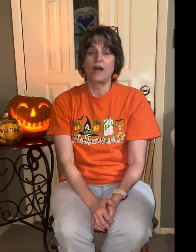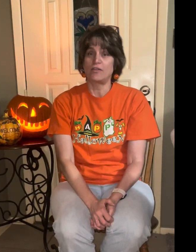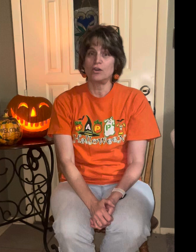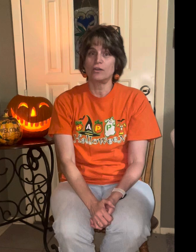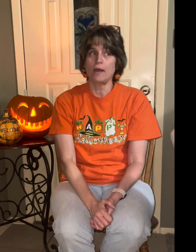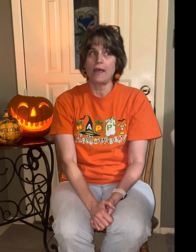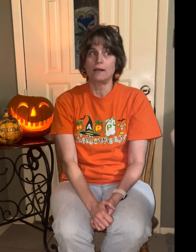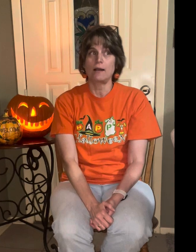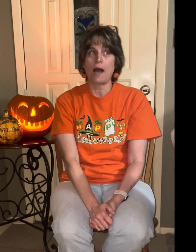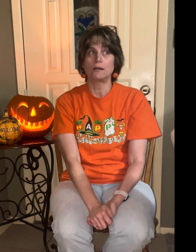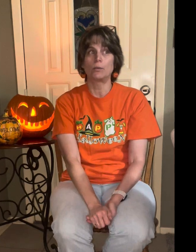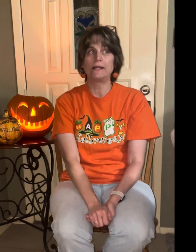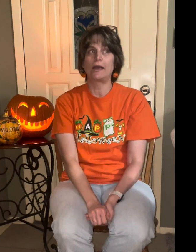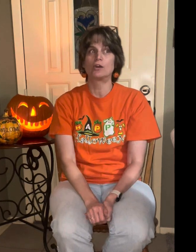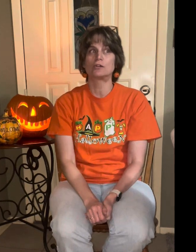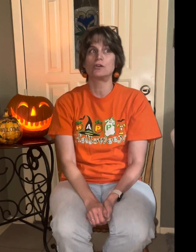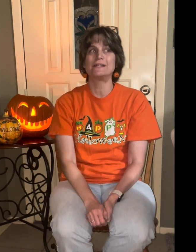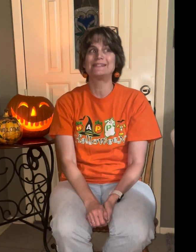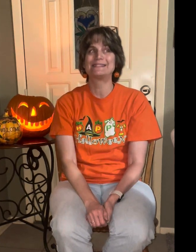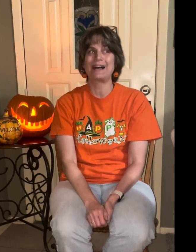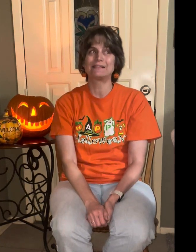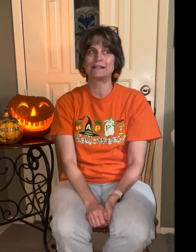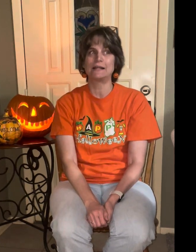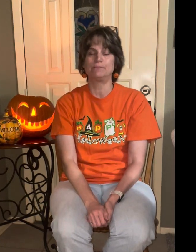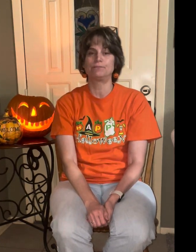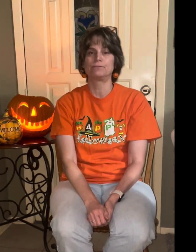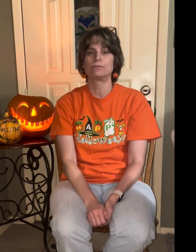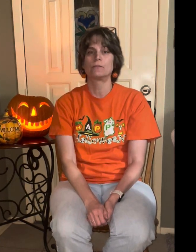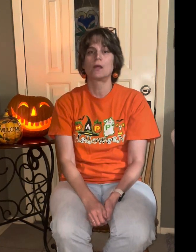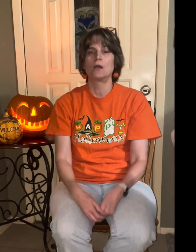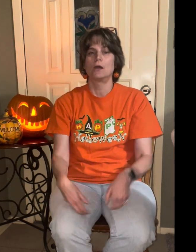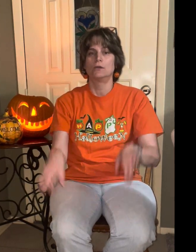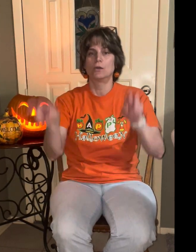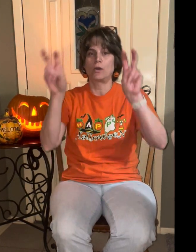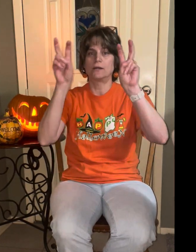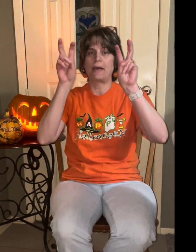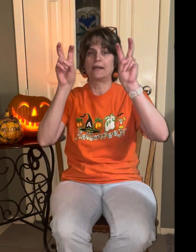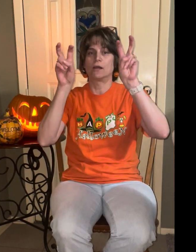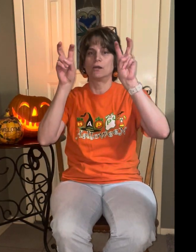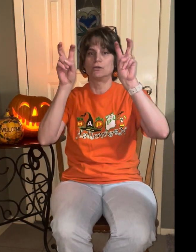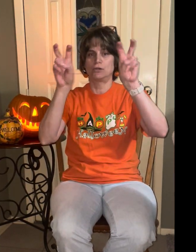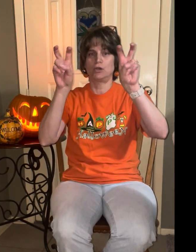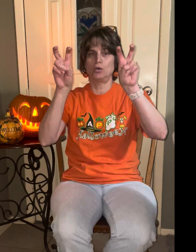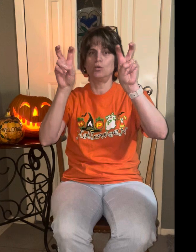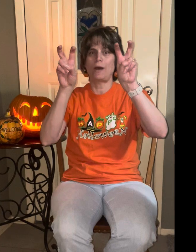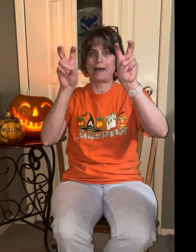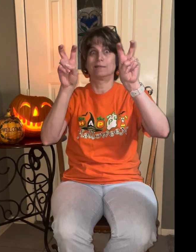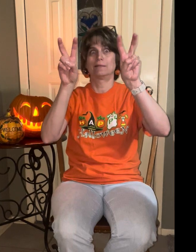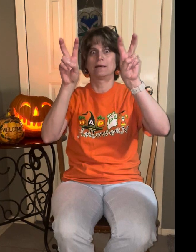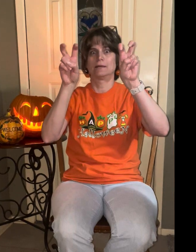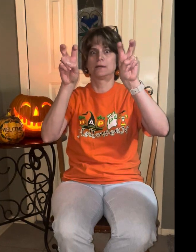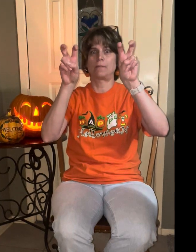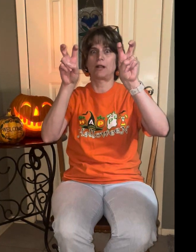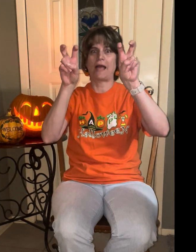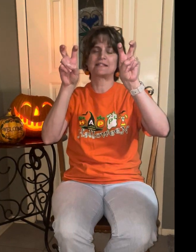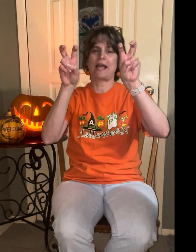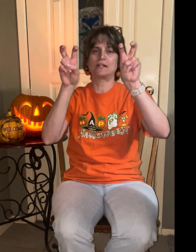Another Halloween character is skeleton. You're going to make two double X hand